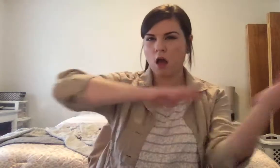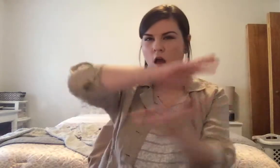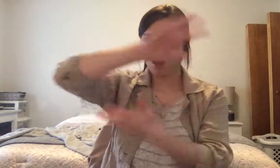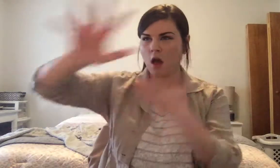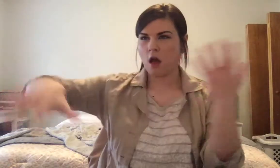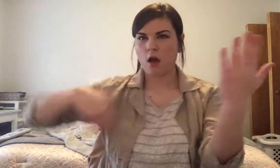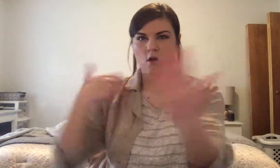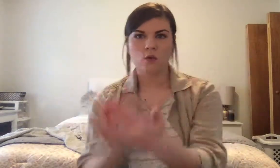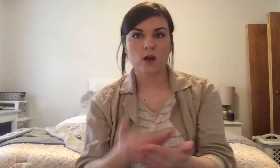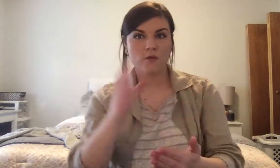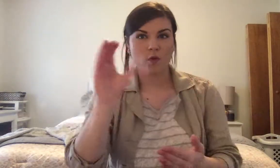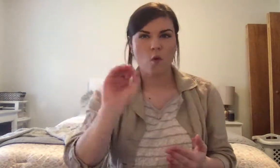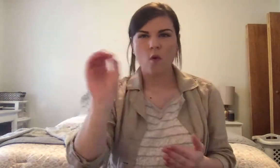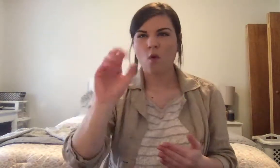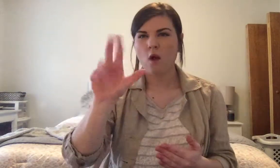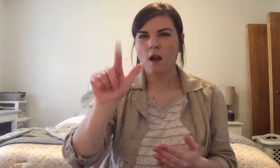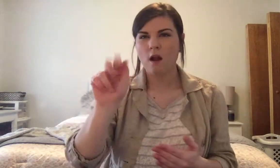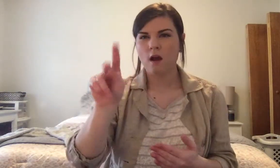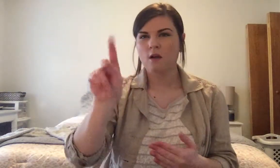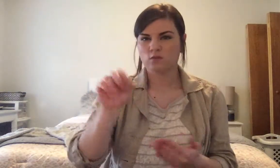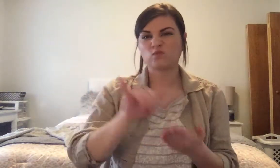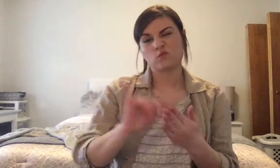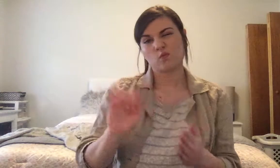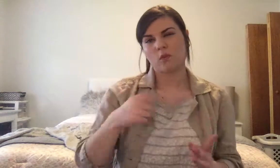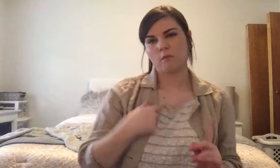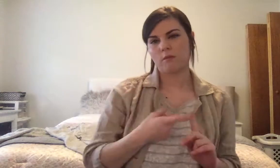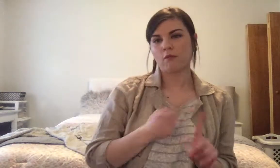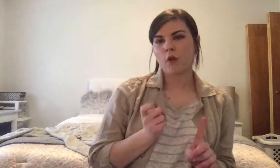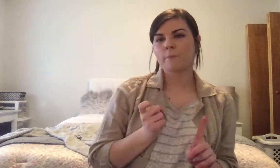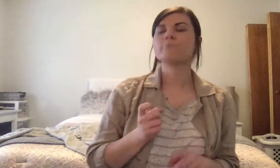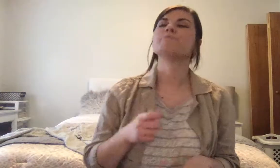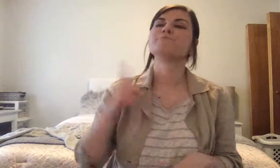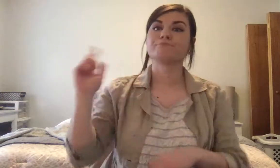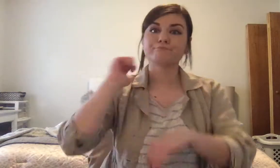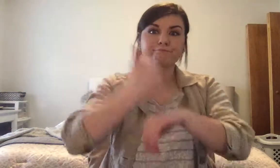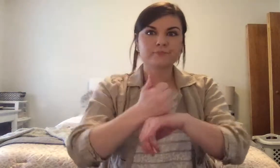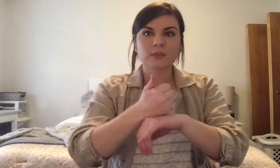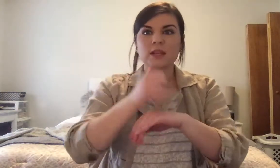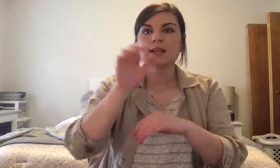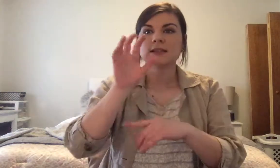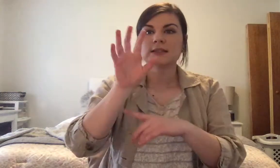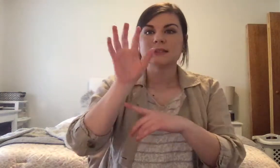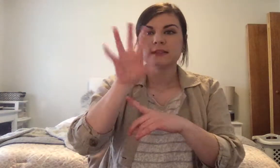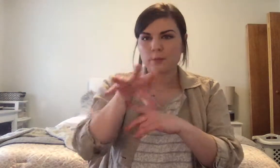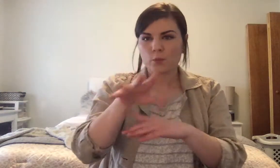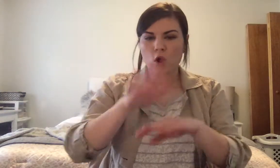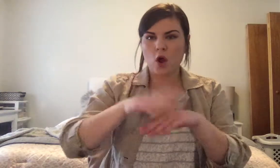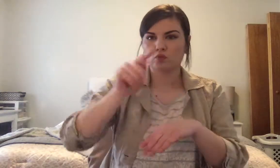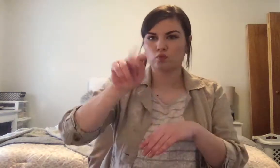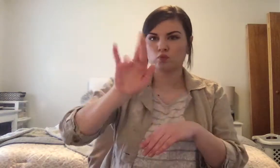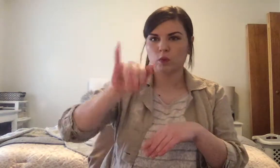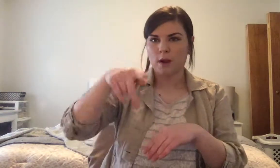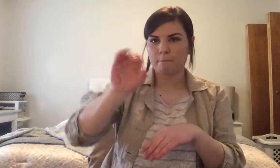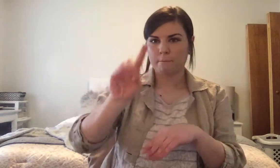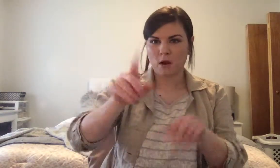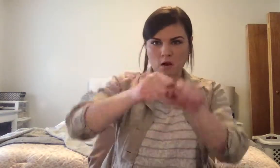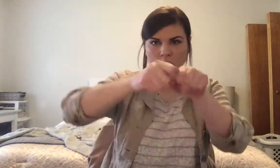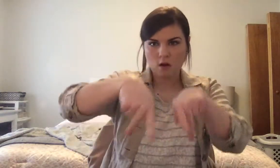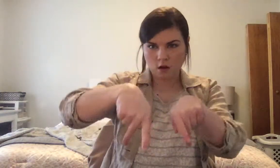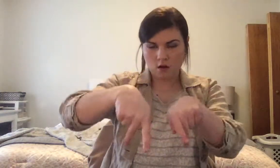where I'm from, Orlando. And he would set up his camera on the tripod, and he would wait for hours for